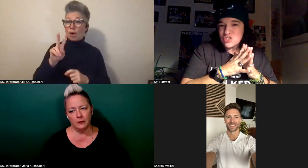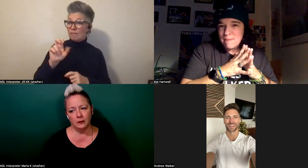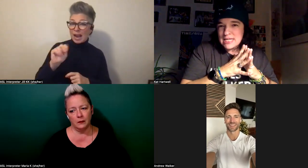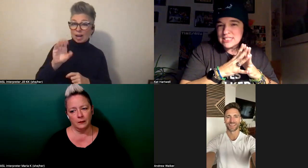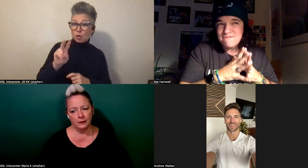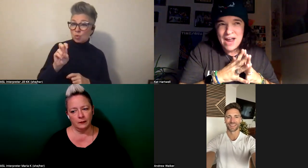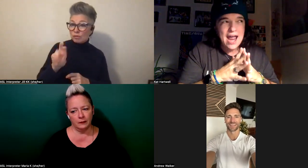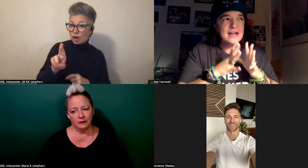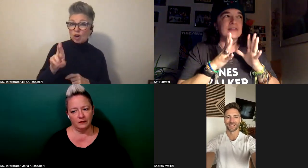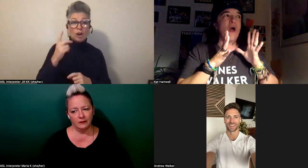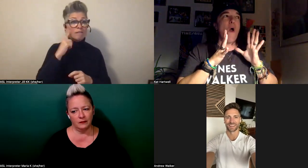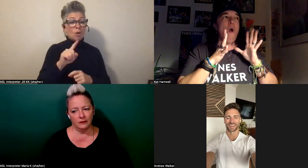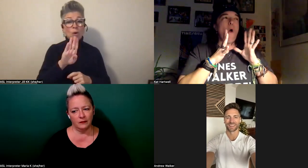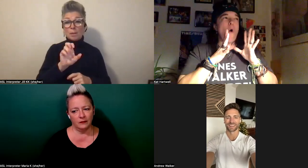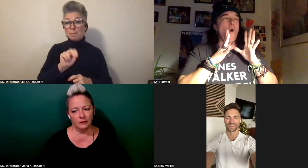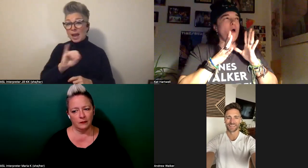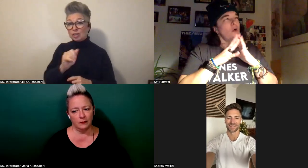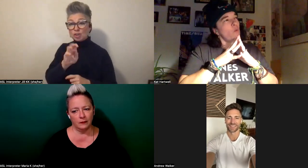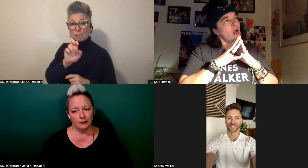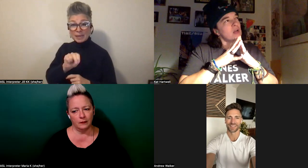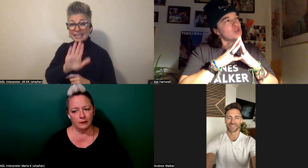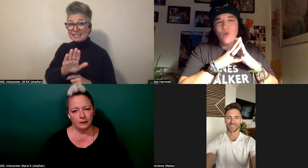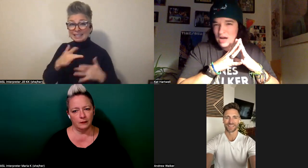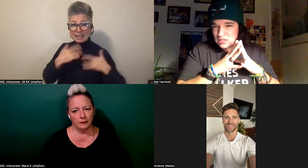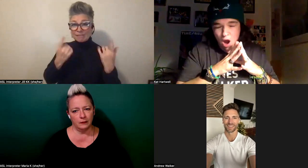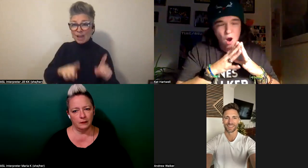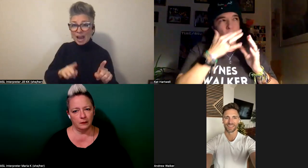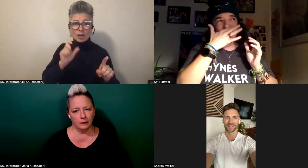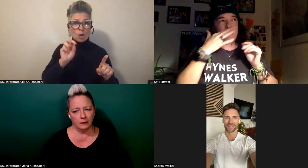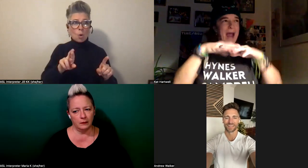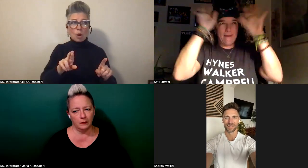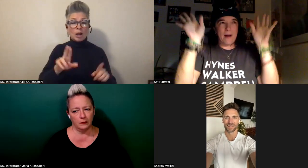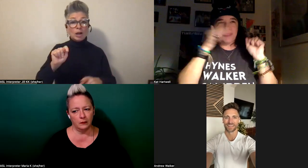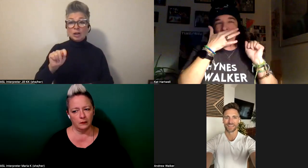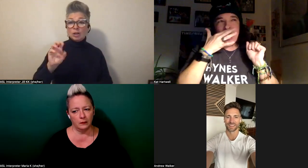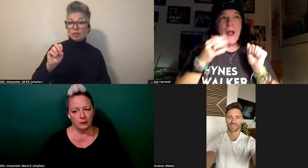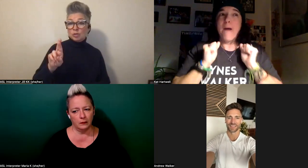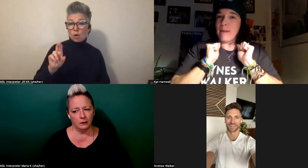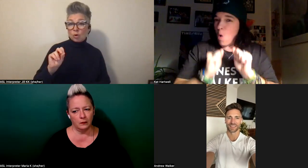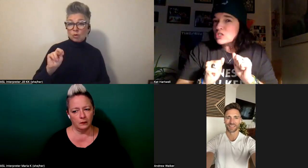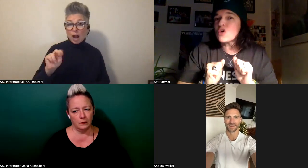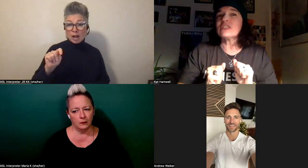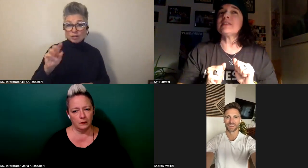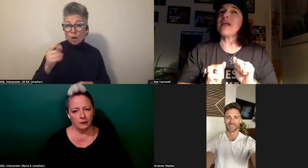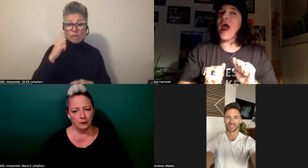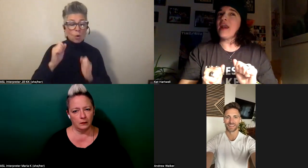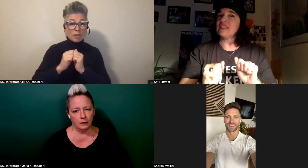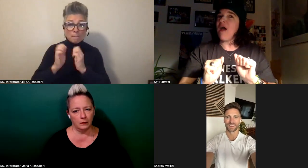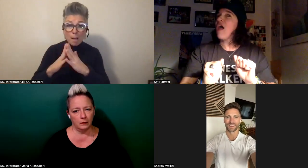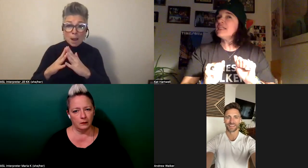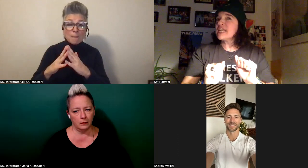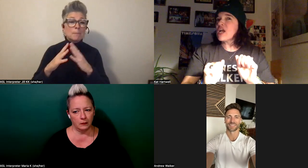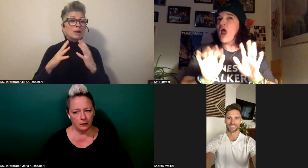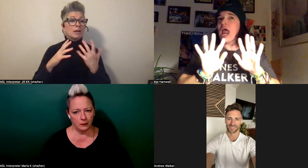for Benjamin's event or Toronto for the pop-up thing. But I'm going to Christmas Con